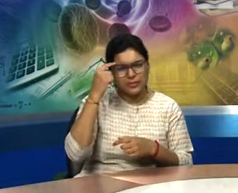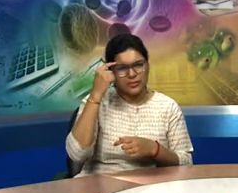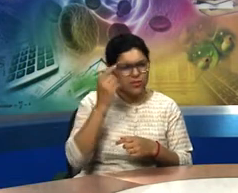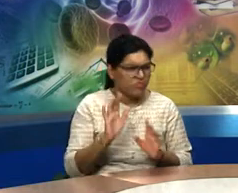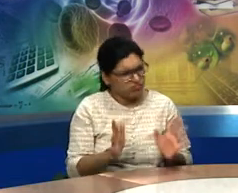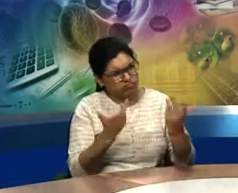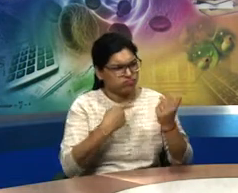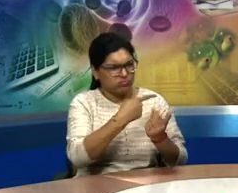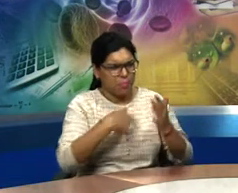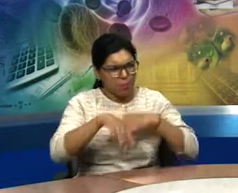do the things.